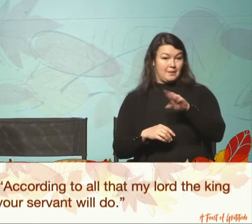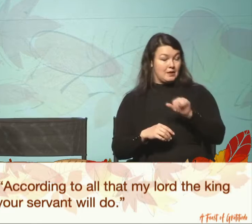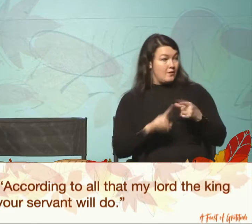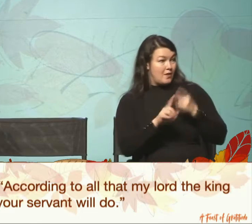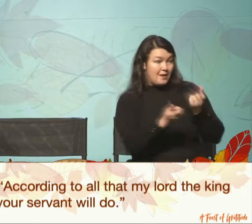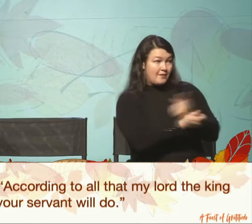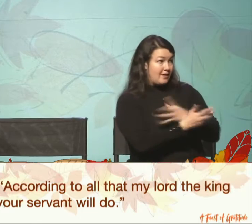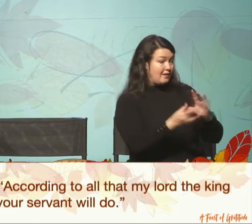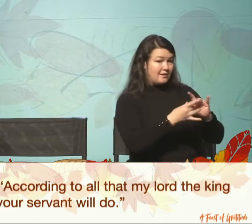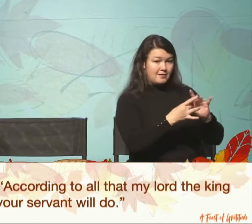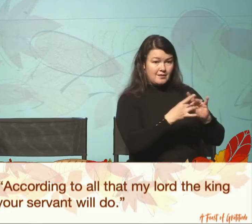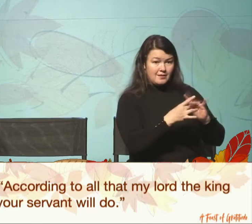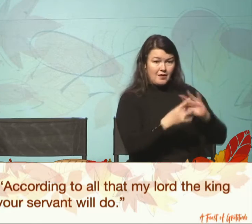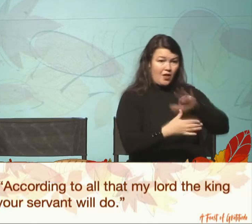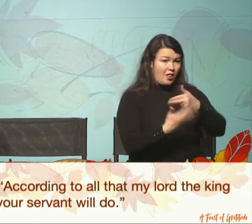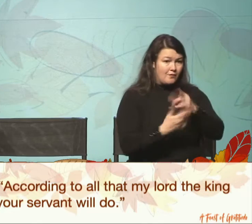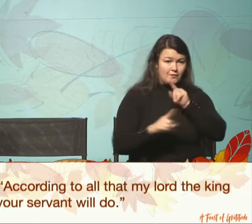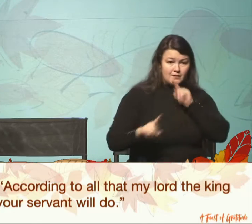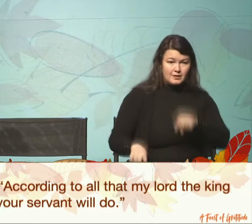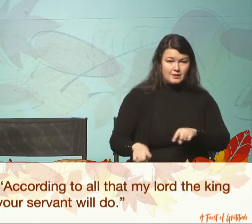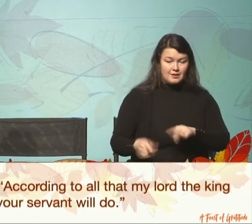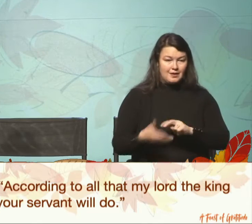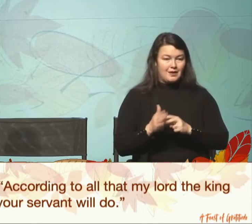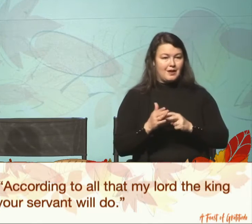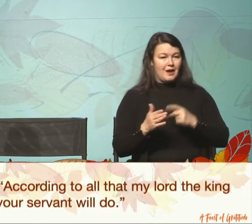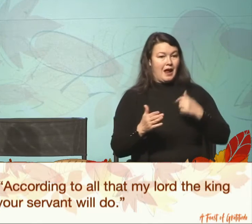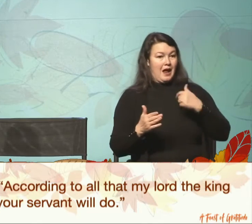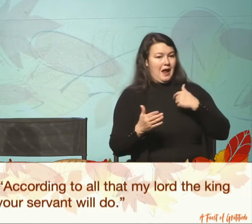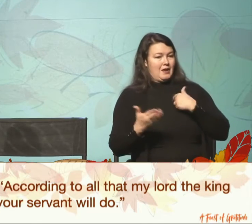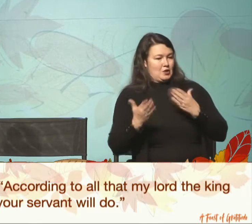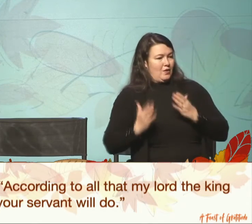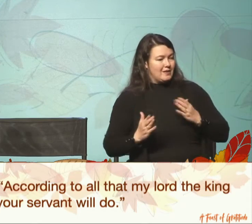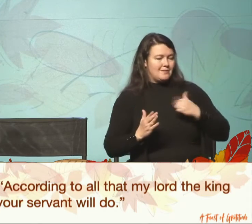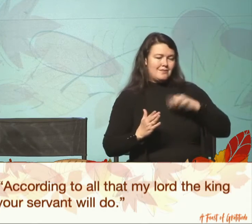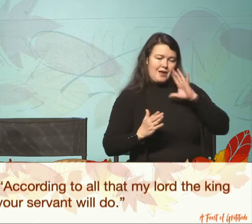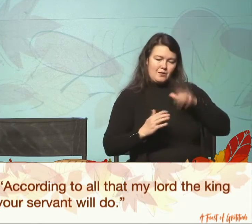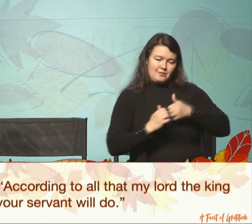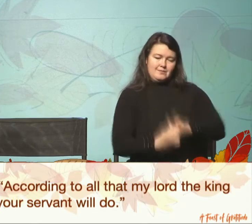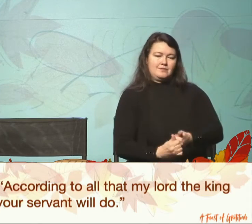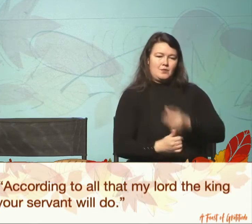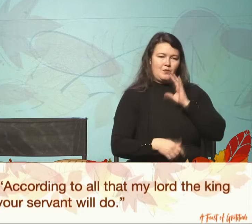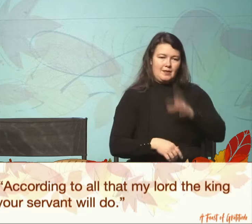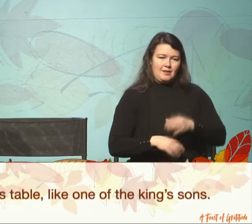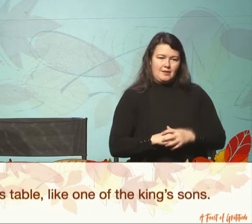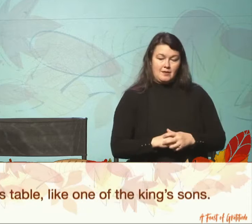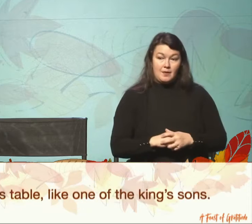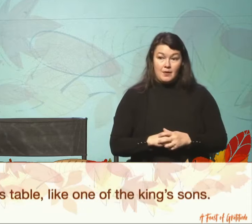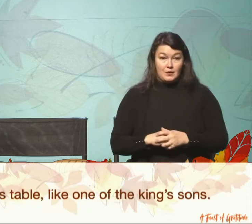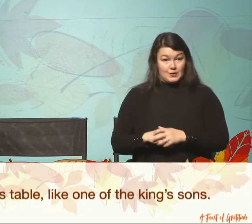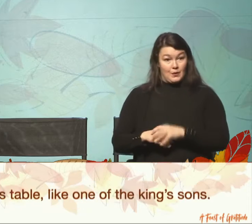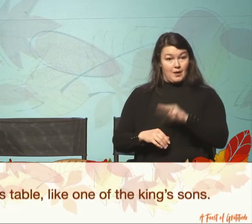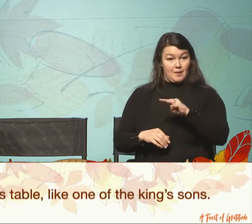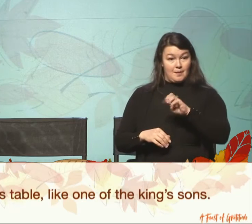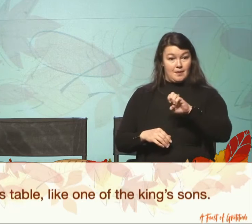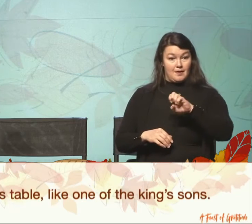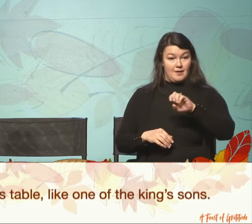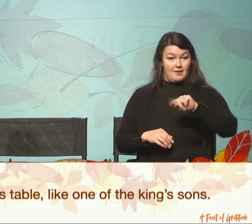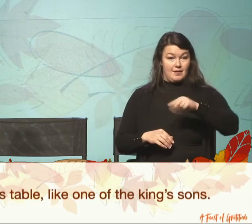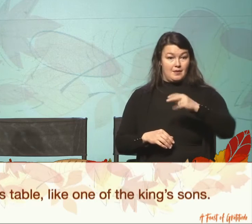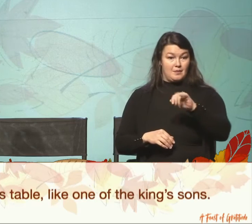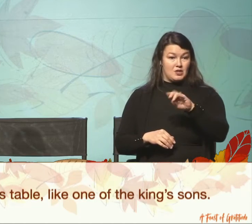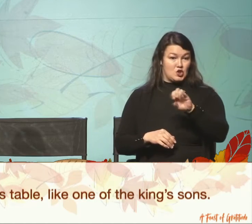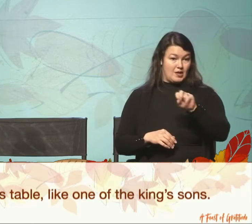said, all that you've commanded, your servant, I'll do it. I'm in. So Mephibosheth ate at David's